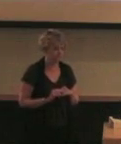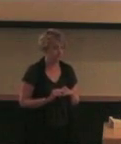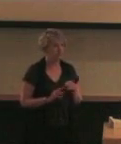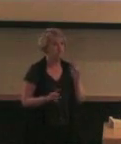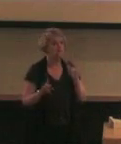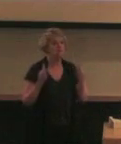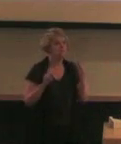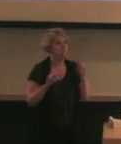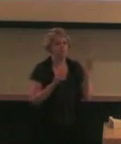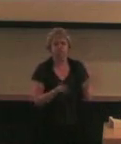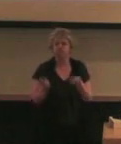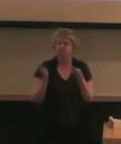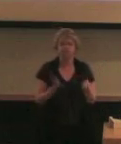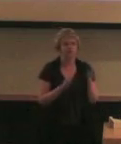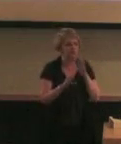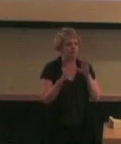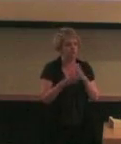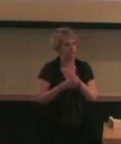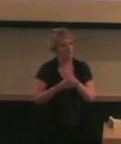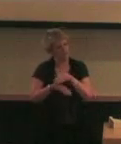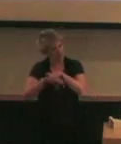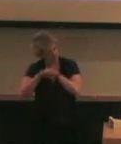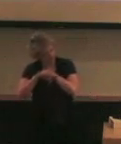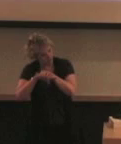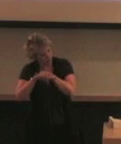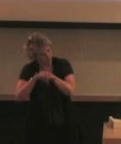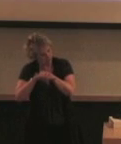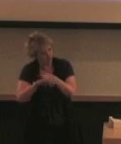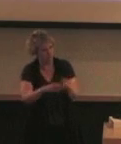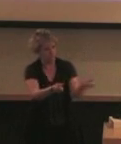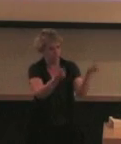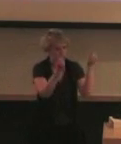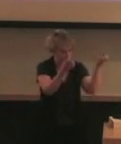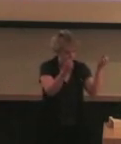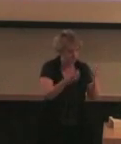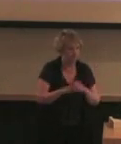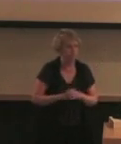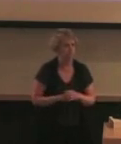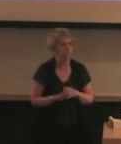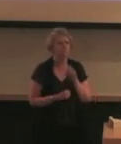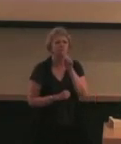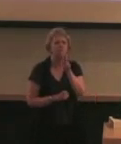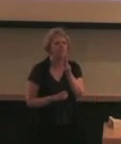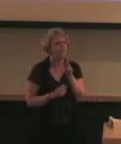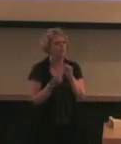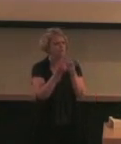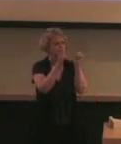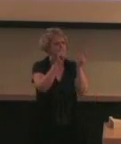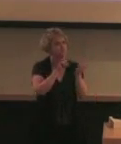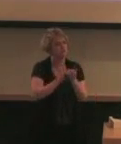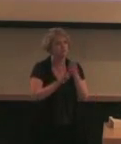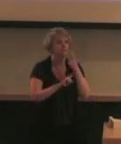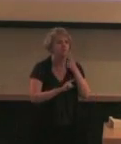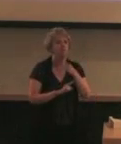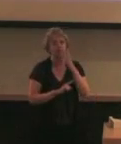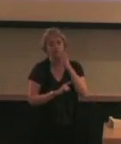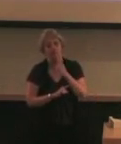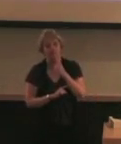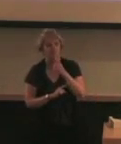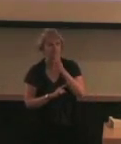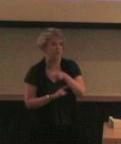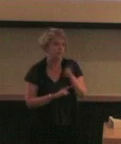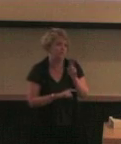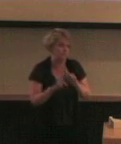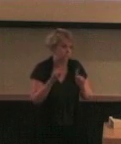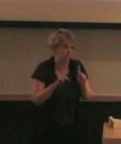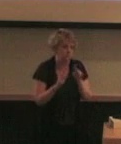These people facilitate communication between English and ASL, or they transliterate for deaf or hard of hearing